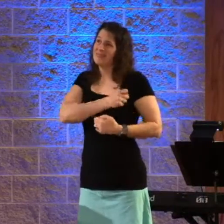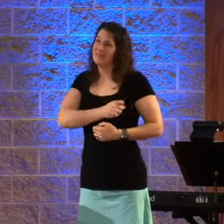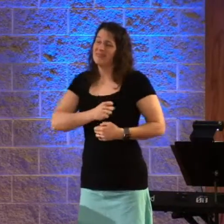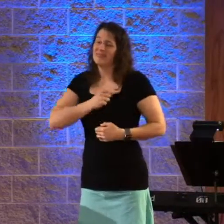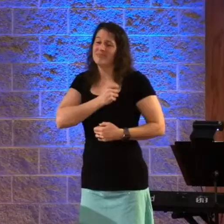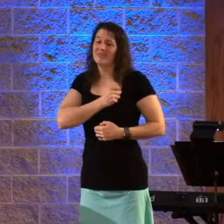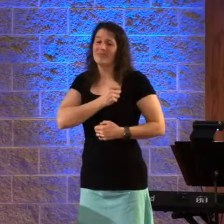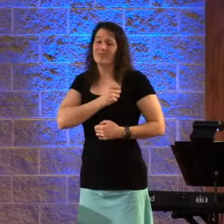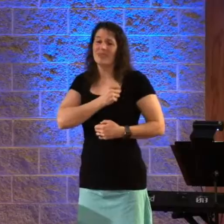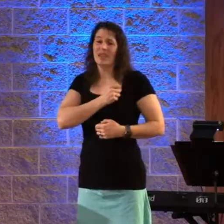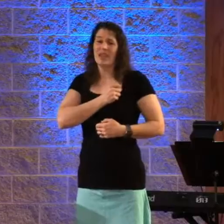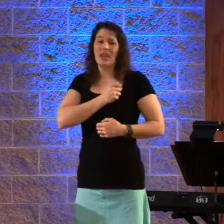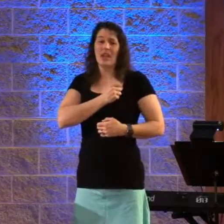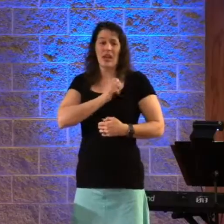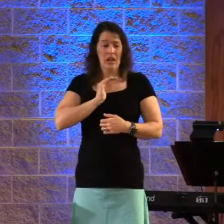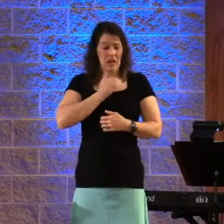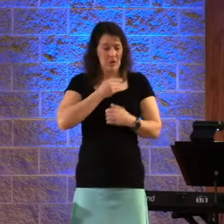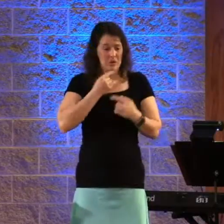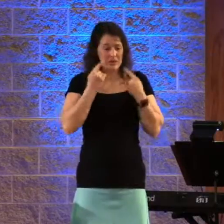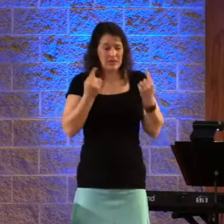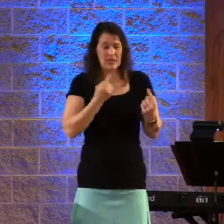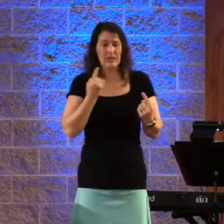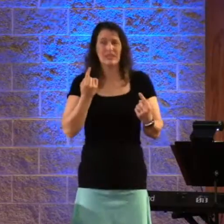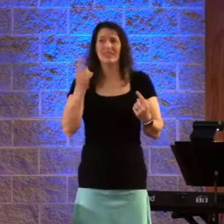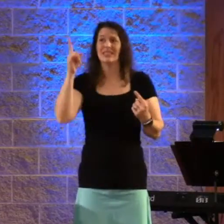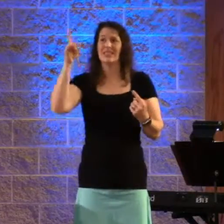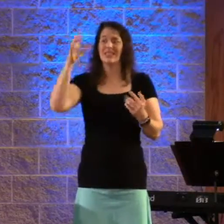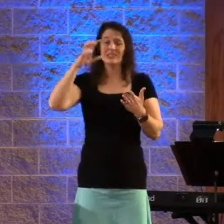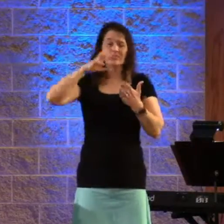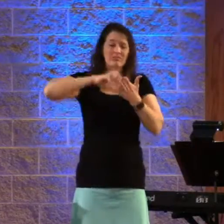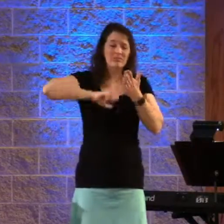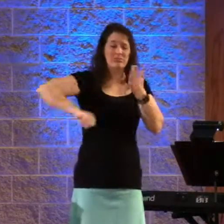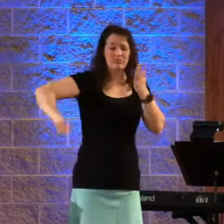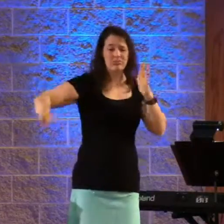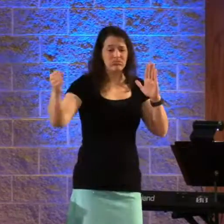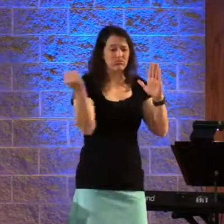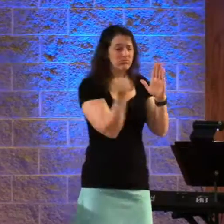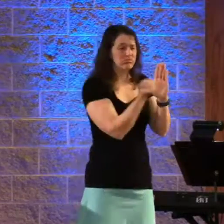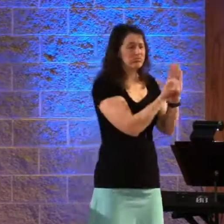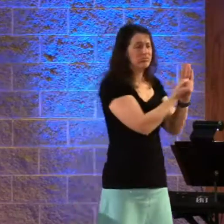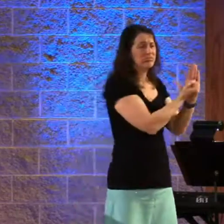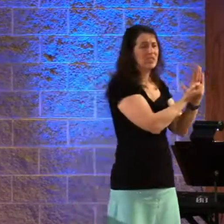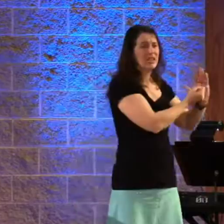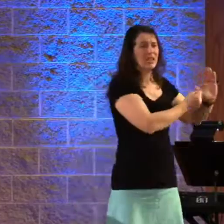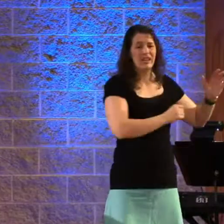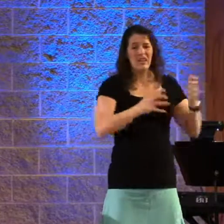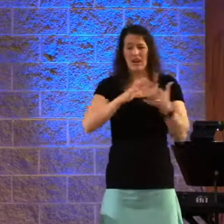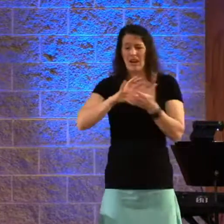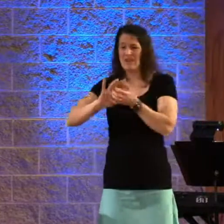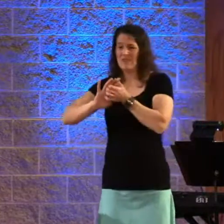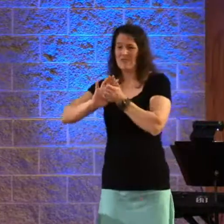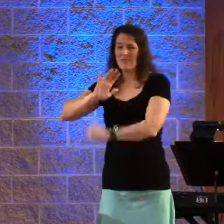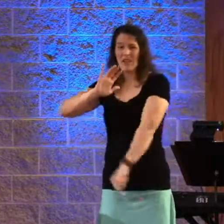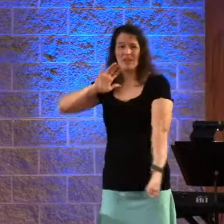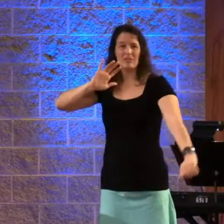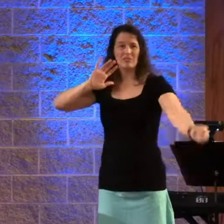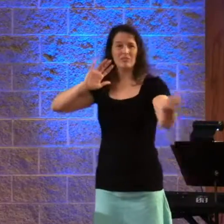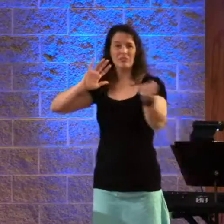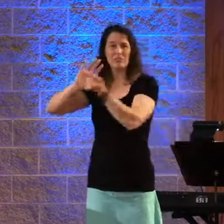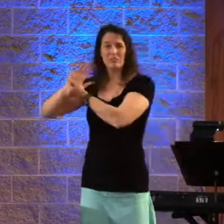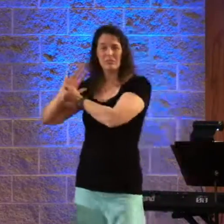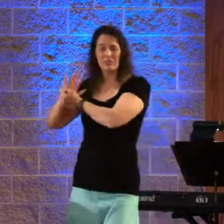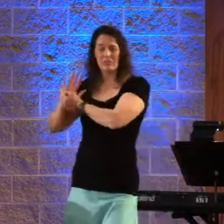as the east is from the west. The blood of Jesus Christ completely wipes out